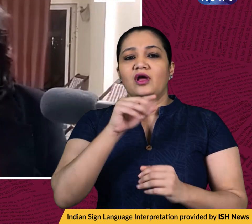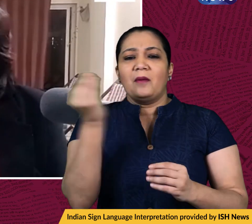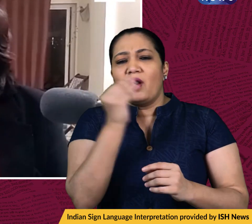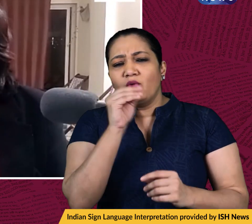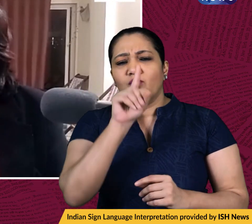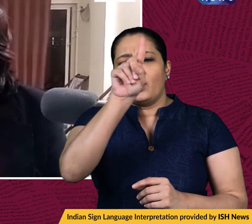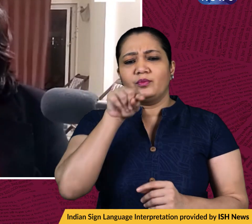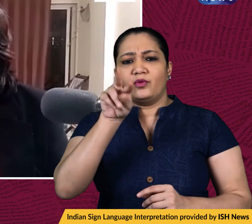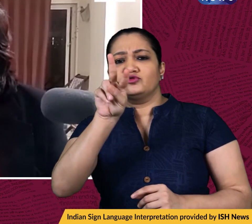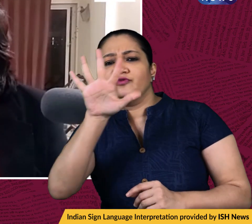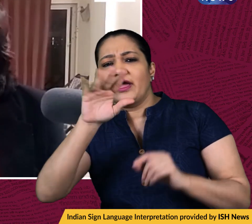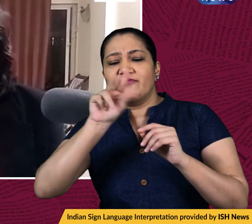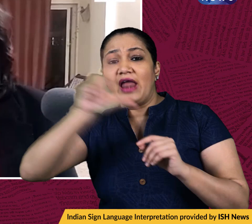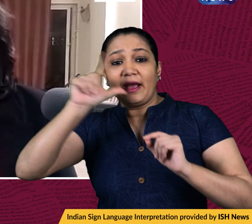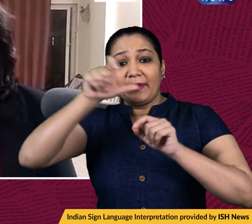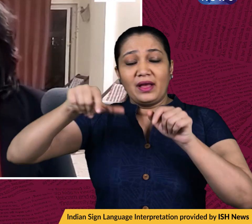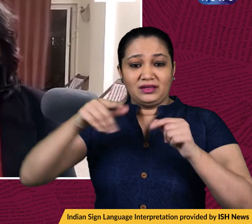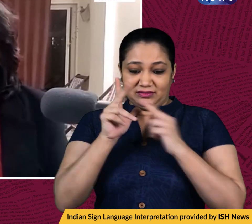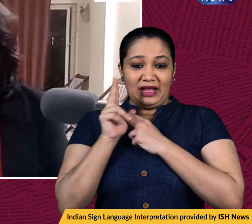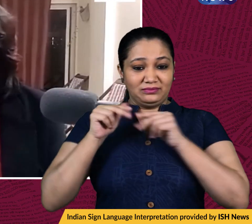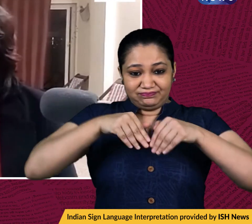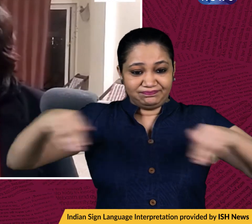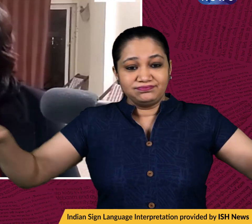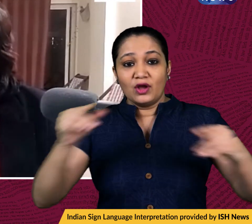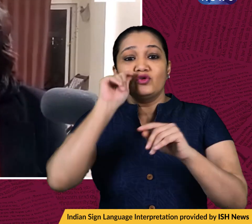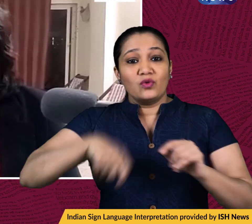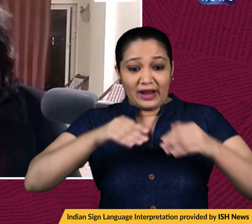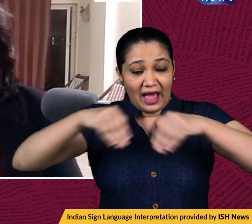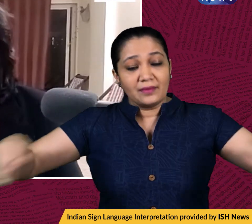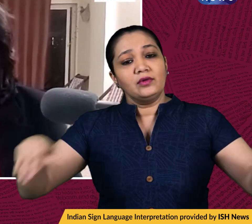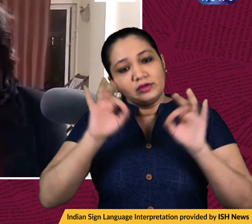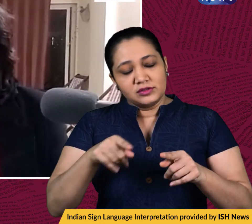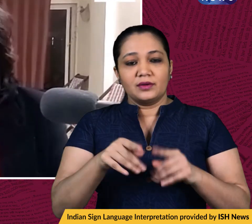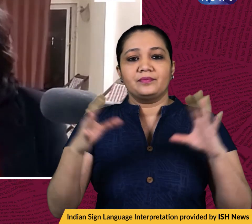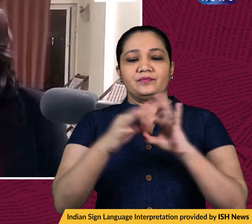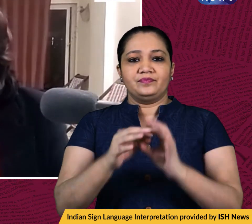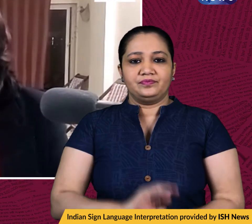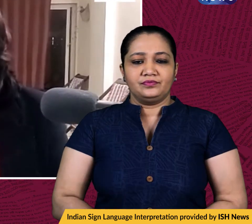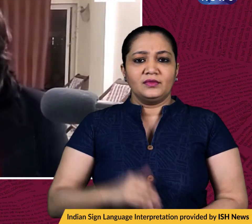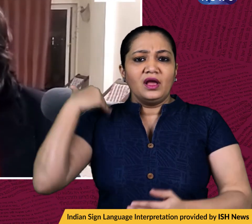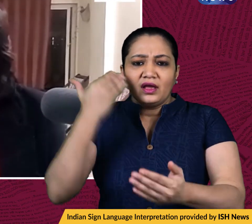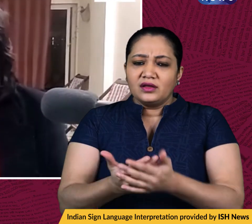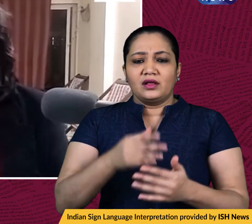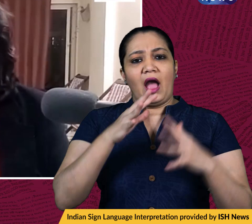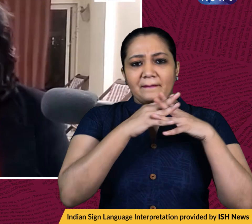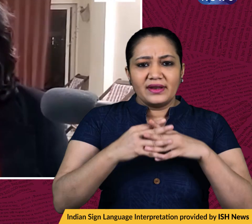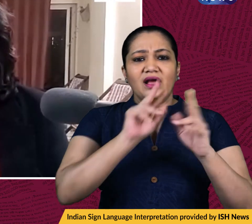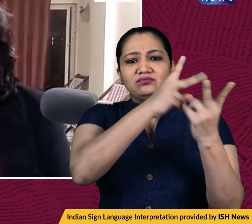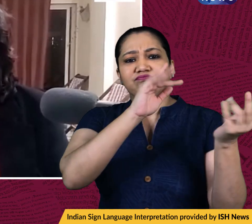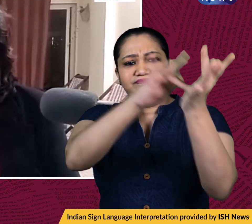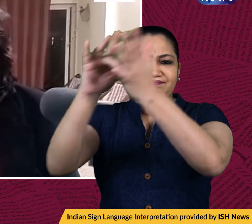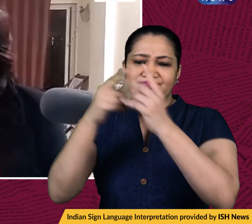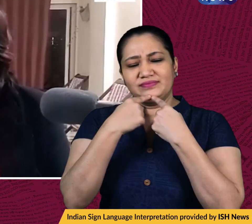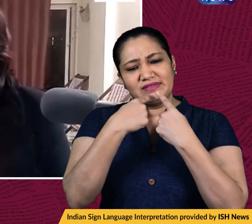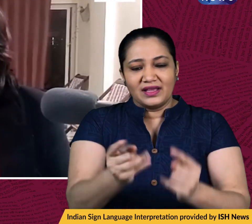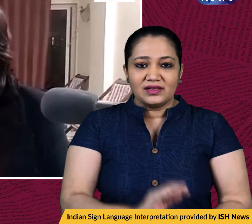deployment of an estimated more than 1.25 lakh troops at the border of Ukraine. So far, while US and